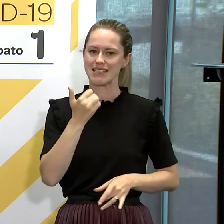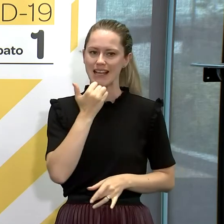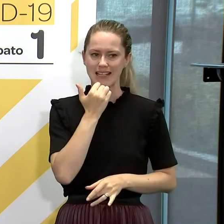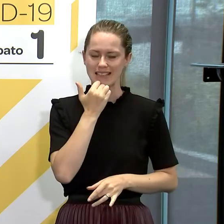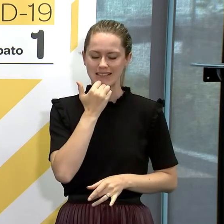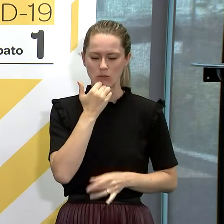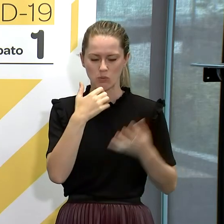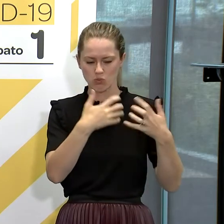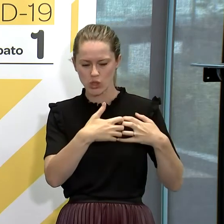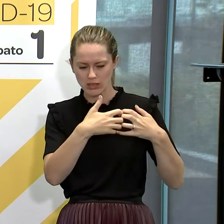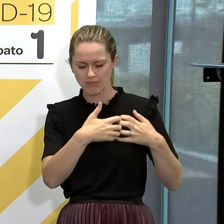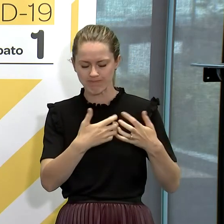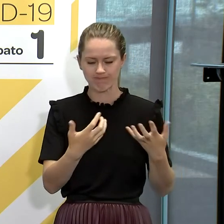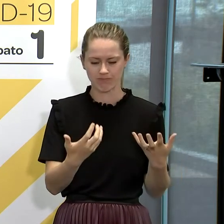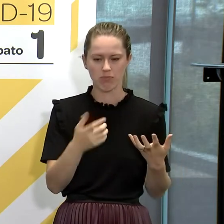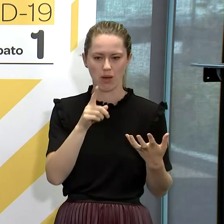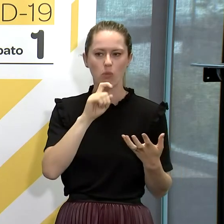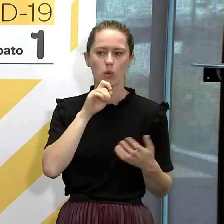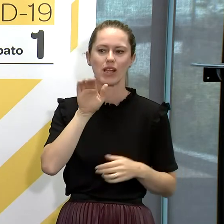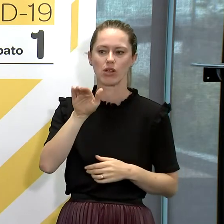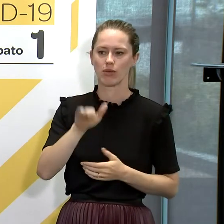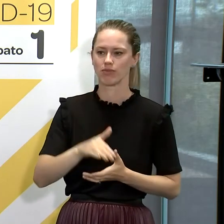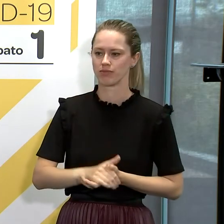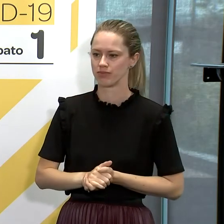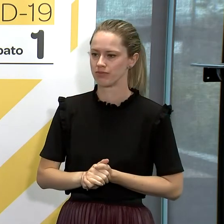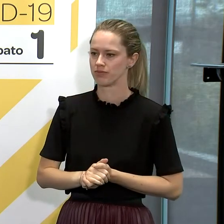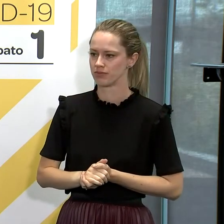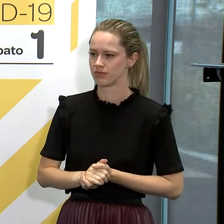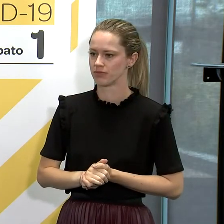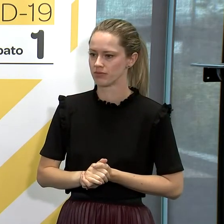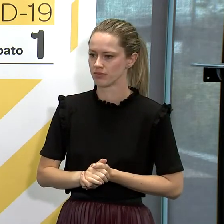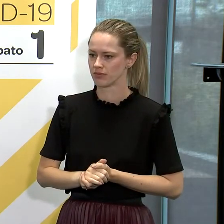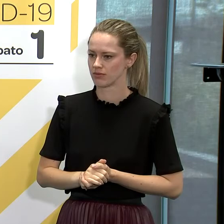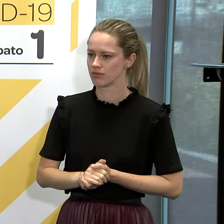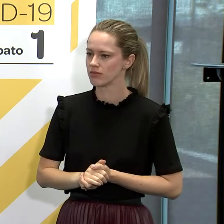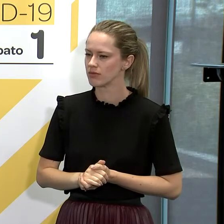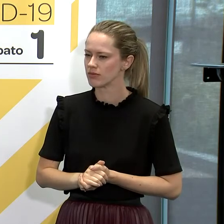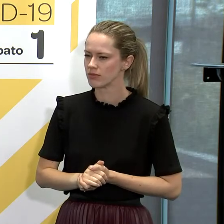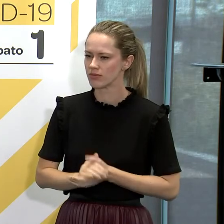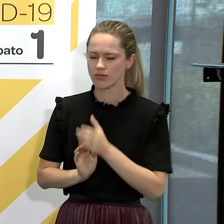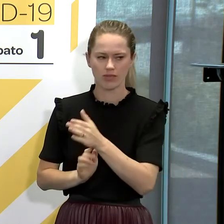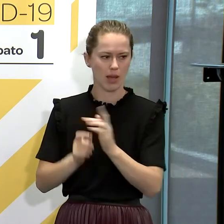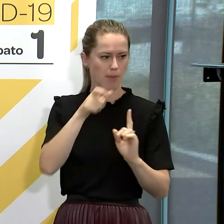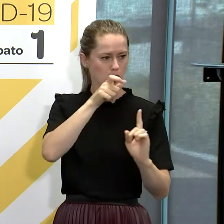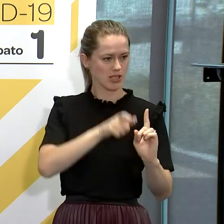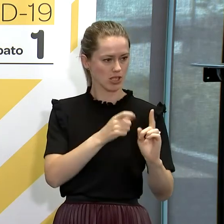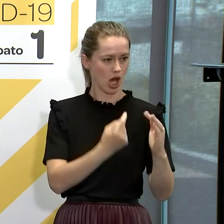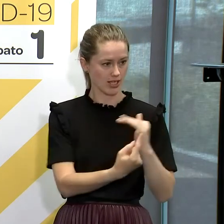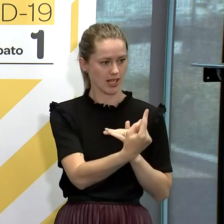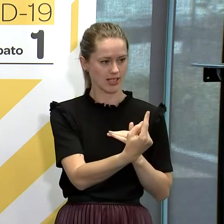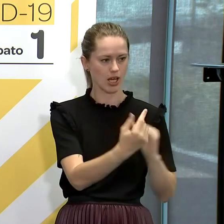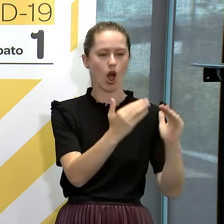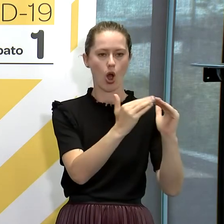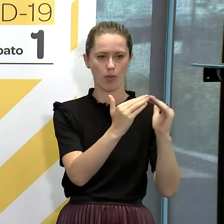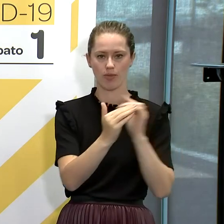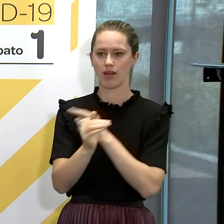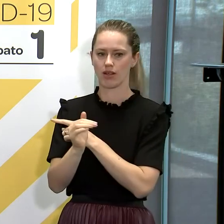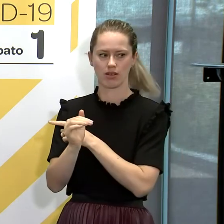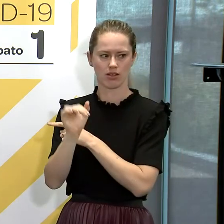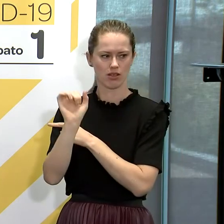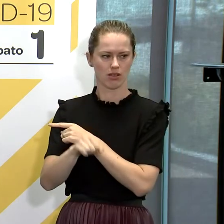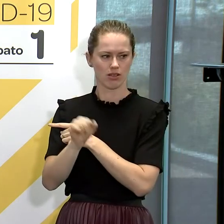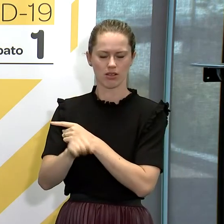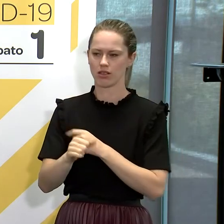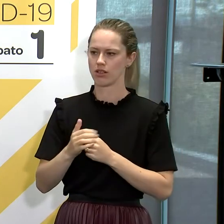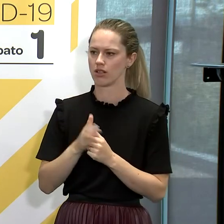report, but we'll get back to you on that. In the Sorry, case the person- context, are they isolating at home? Yes, they are. Yes. The person,